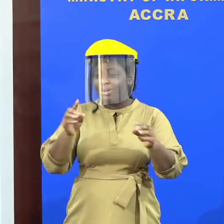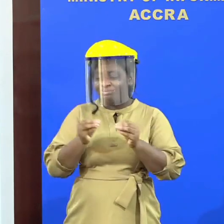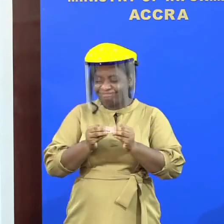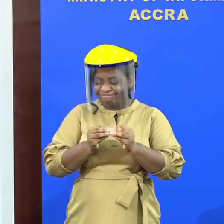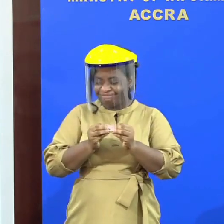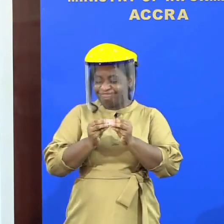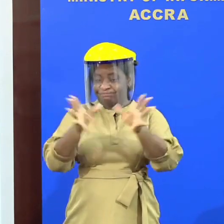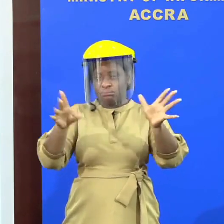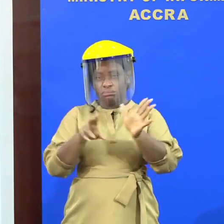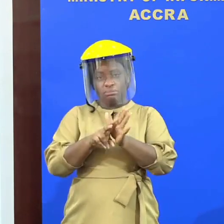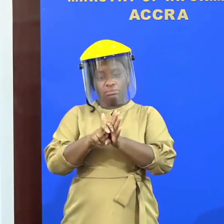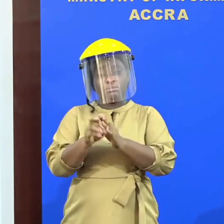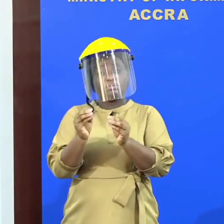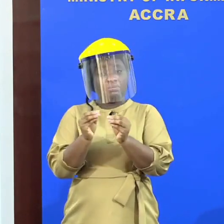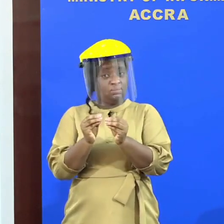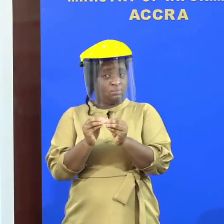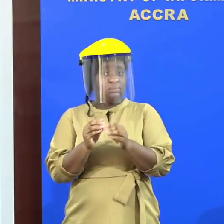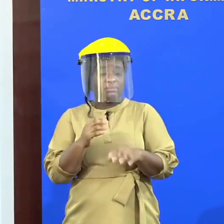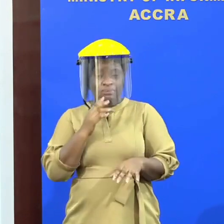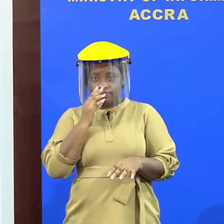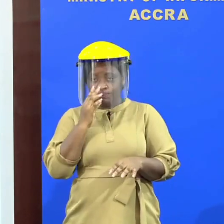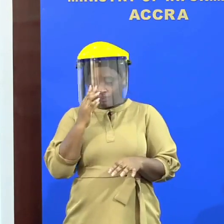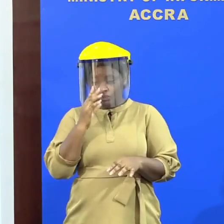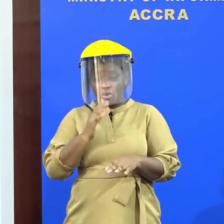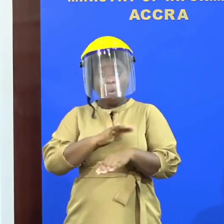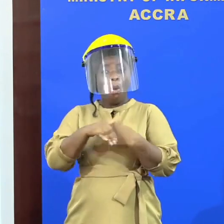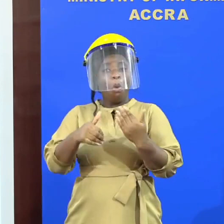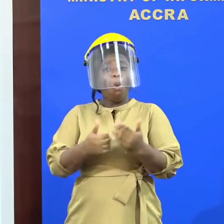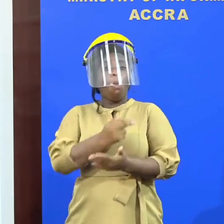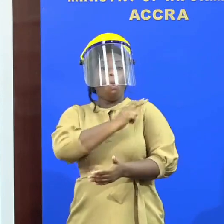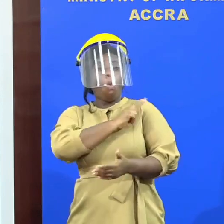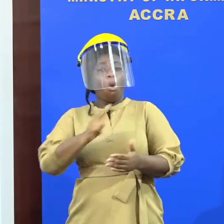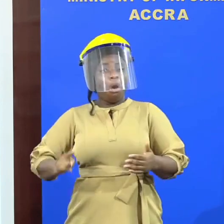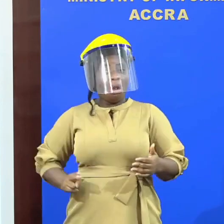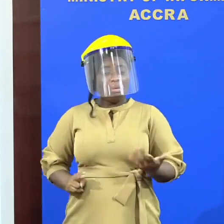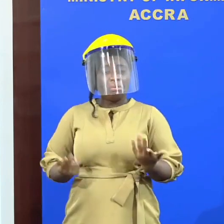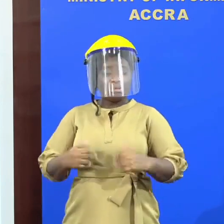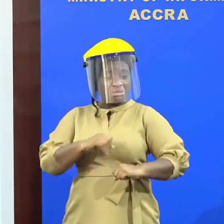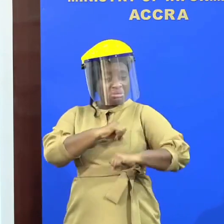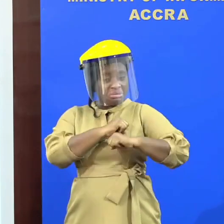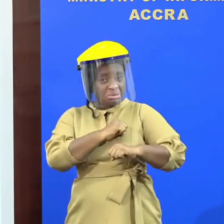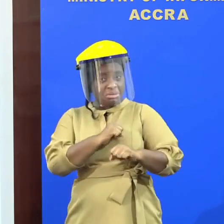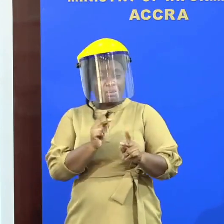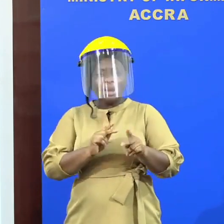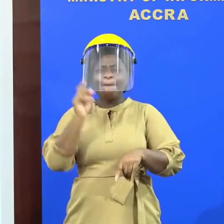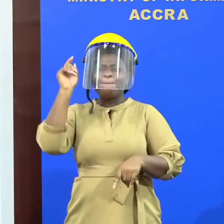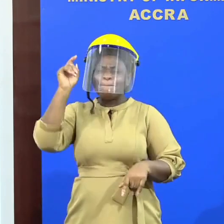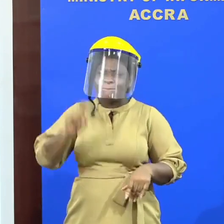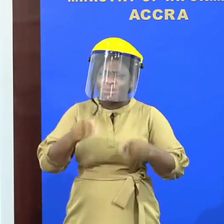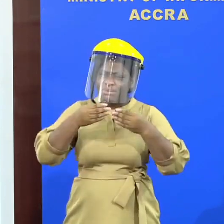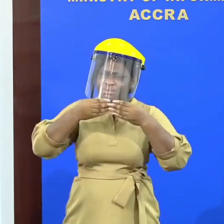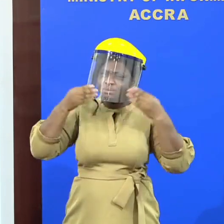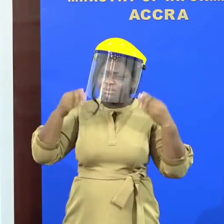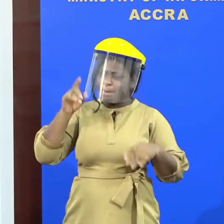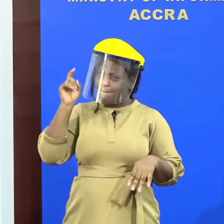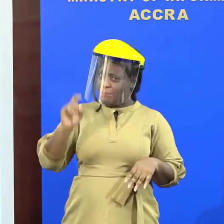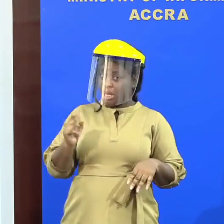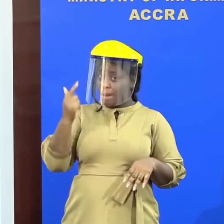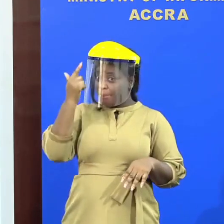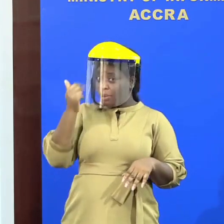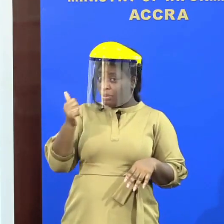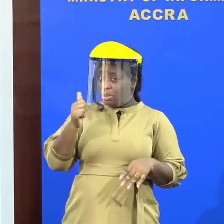of this thing. All ushers, security members should wear masks at all times. So they are the ones